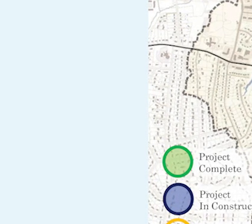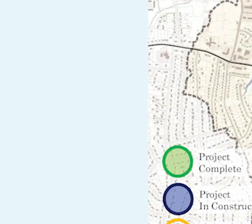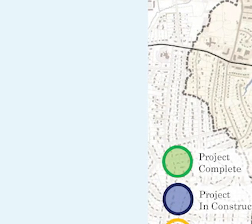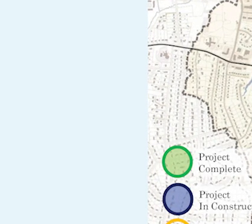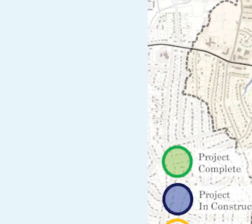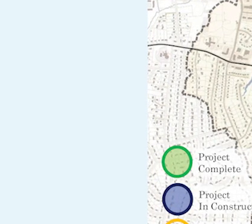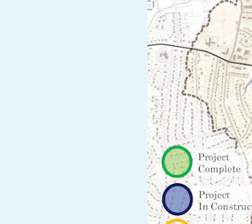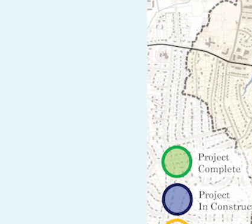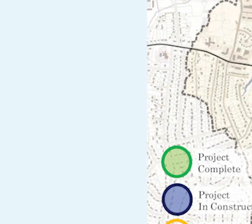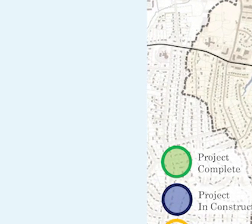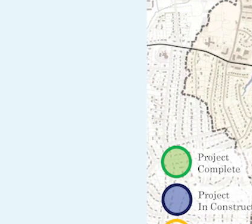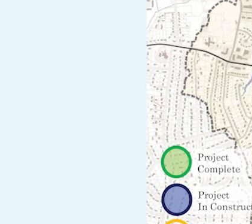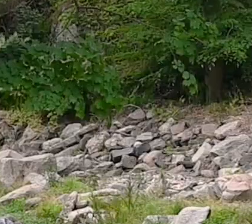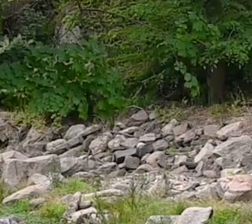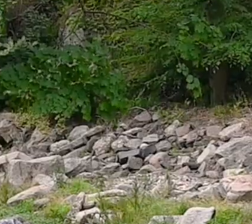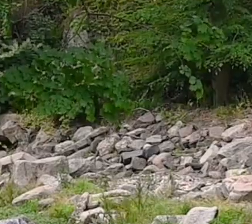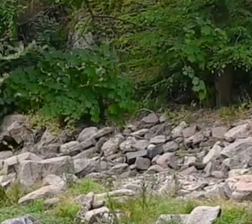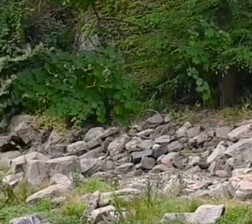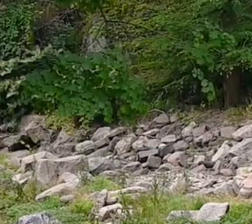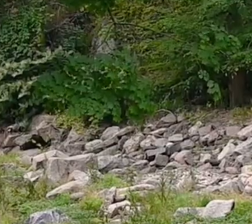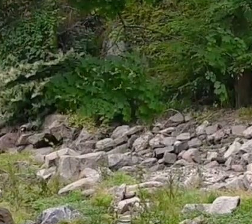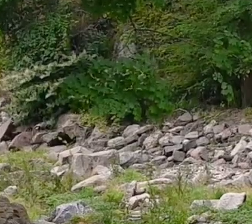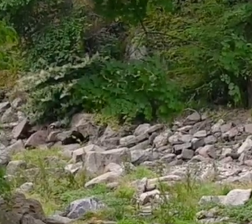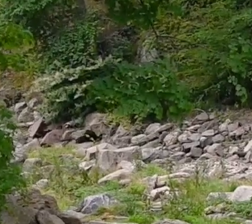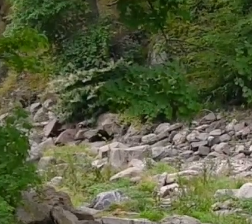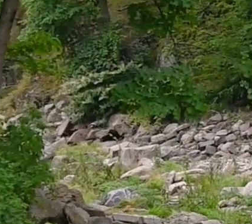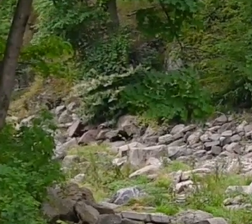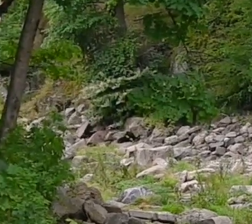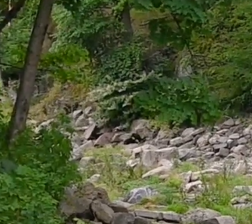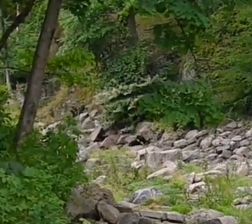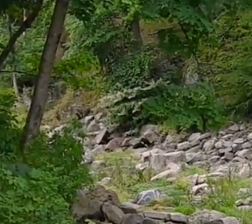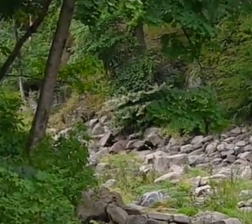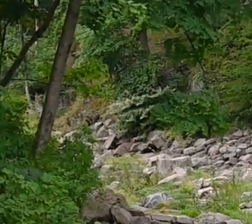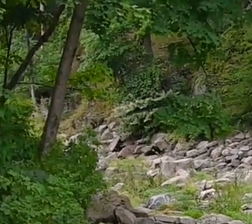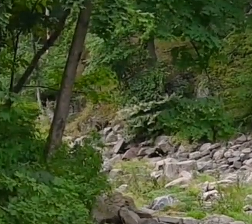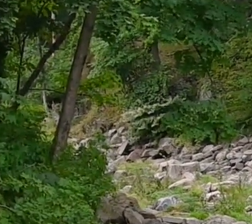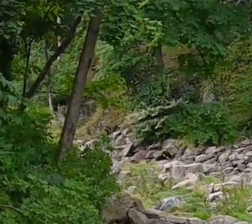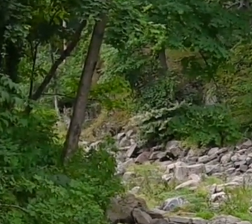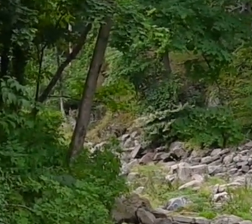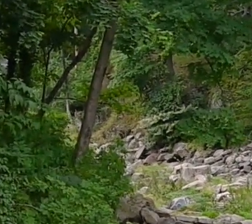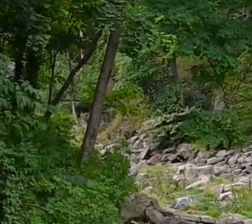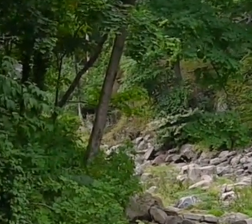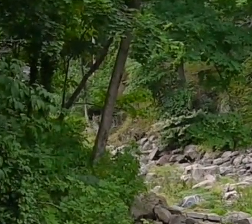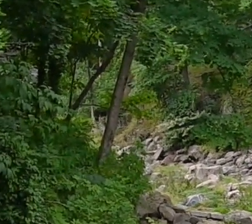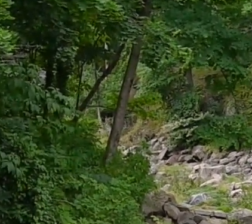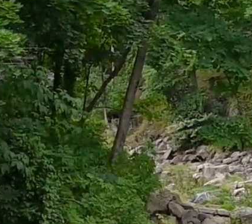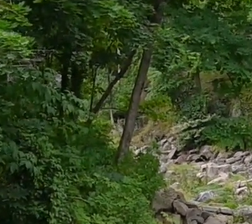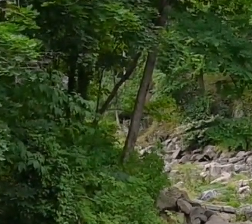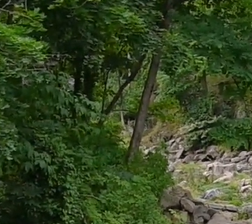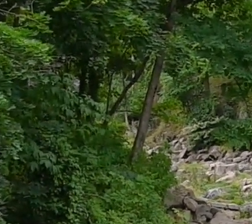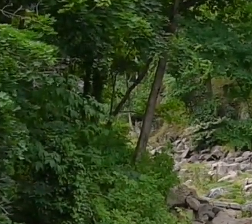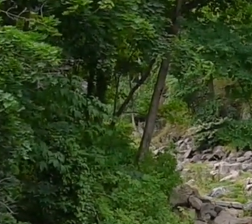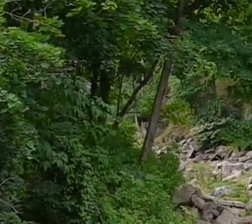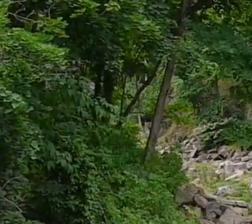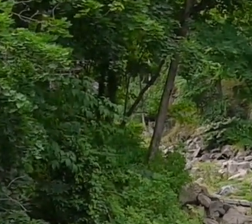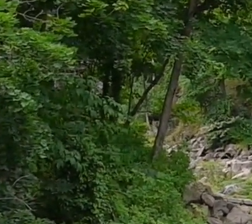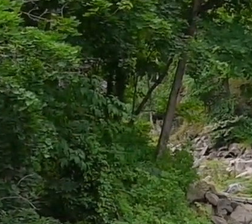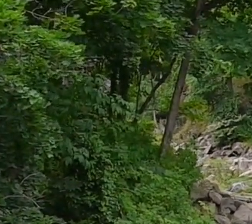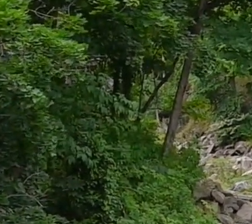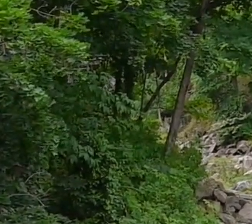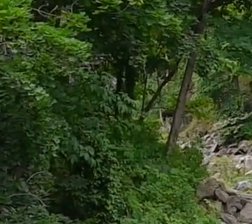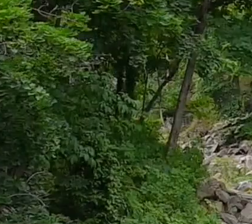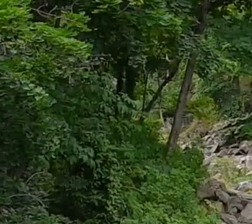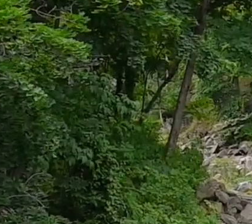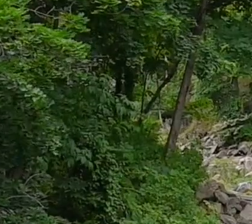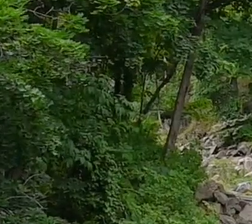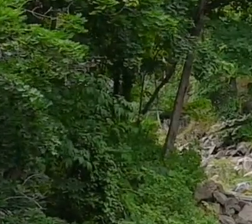Located just west of historic Ellicott City, T1 will be the first pond in the Tiber Branch watershed under